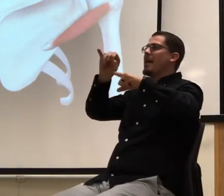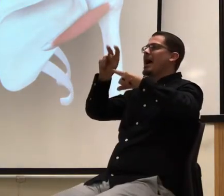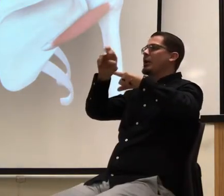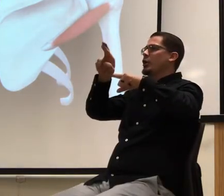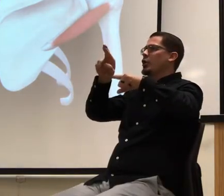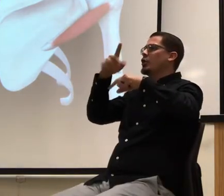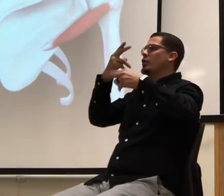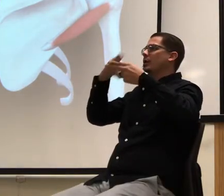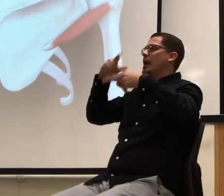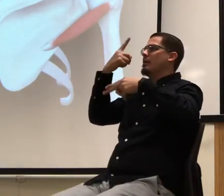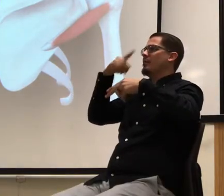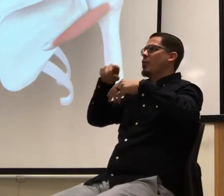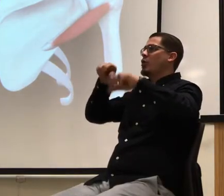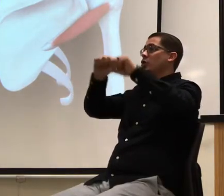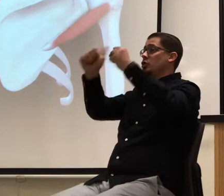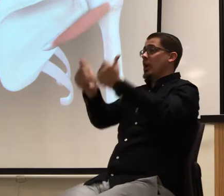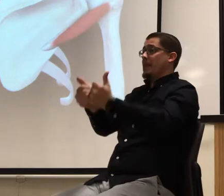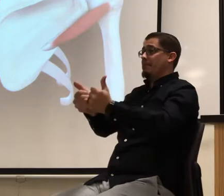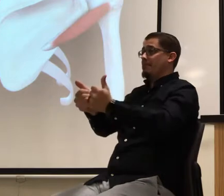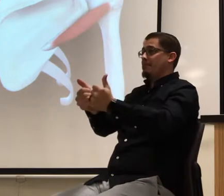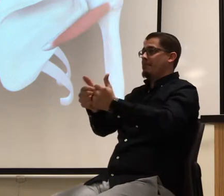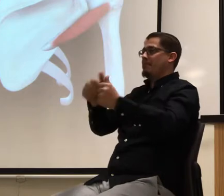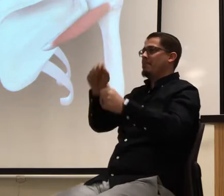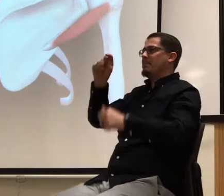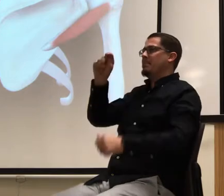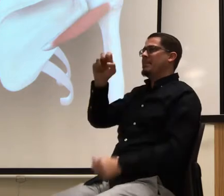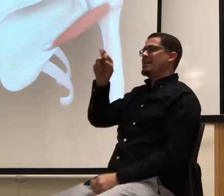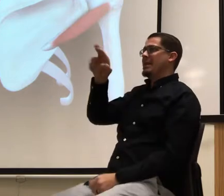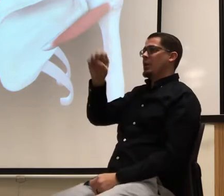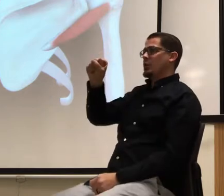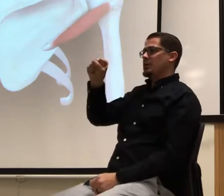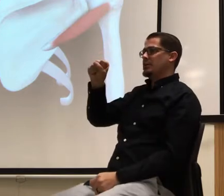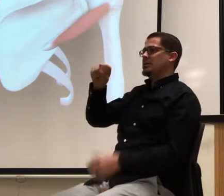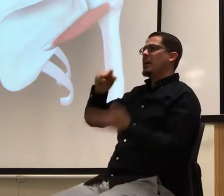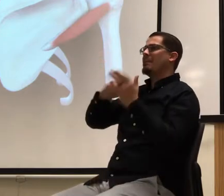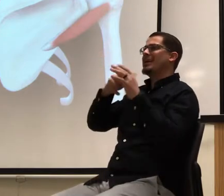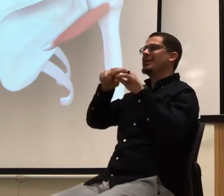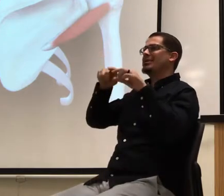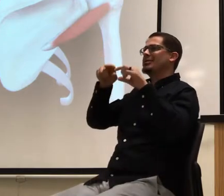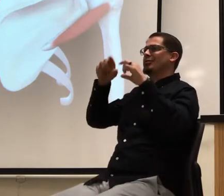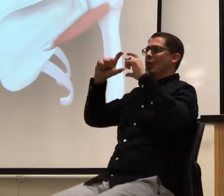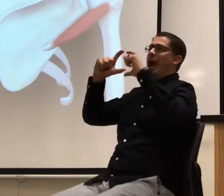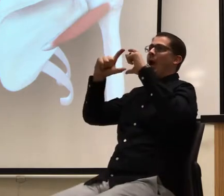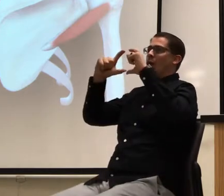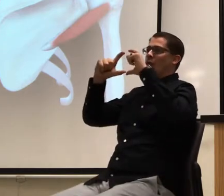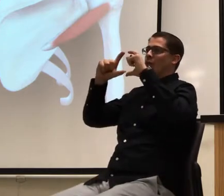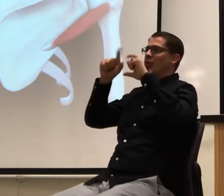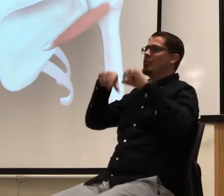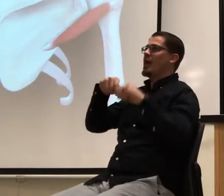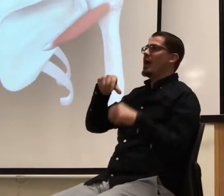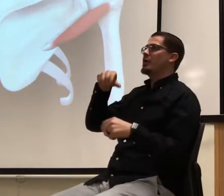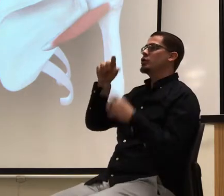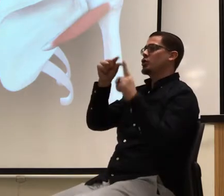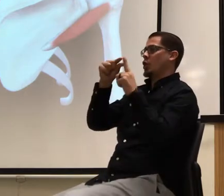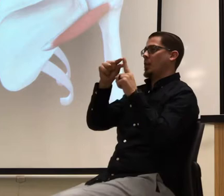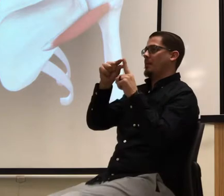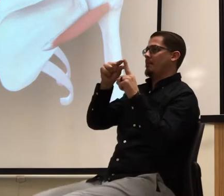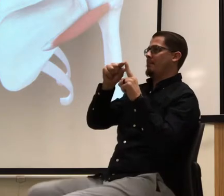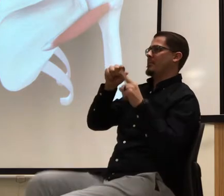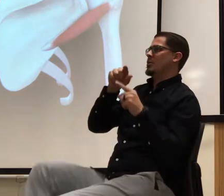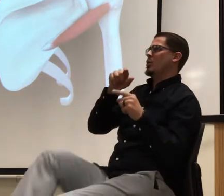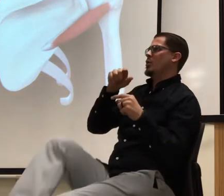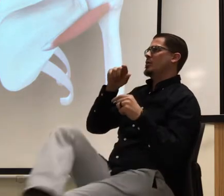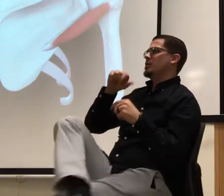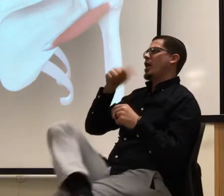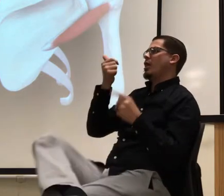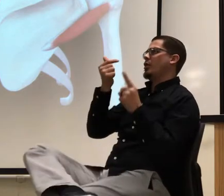Named for its shape. Teres means round. And you got that relative term, so what's its